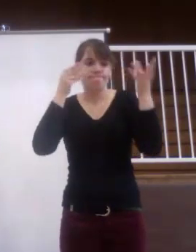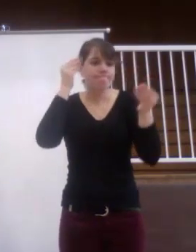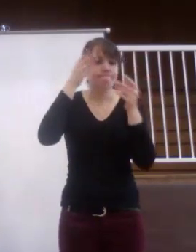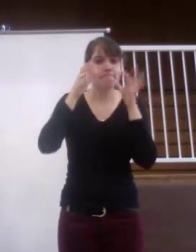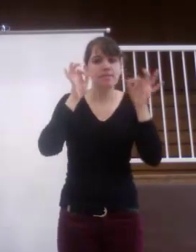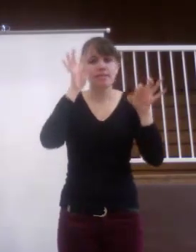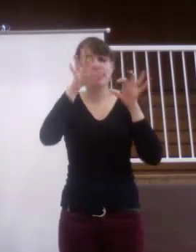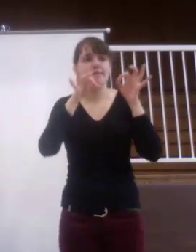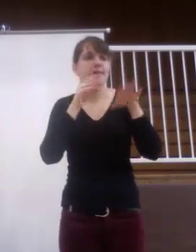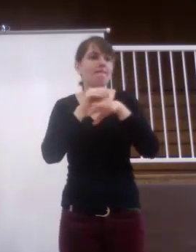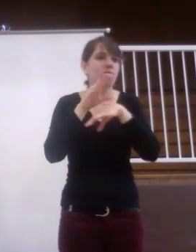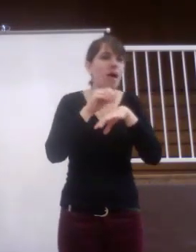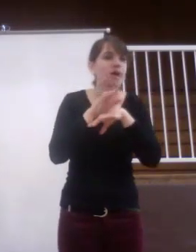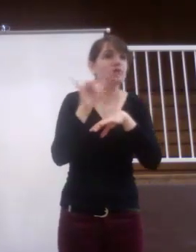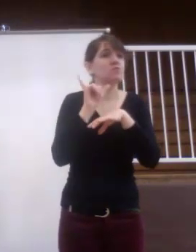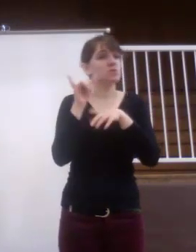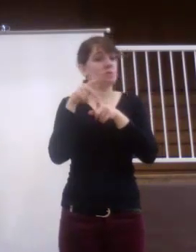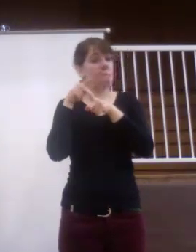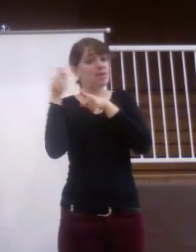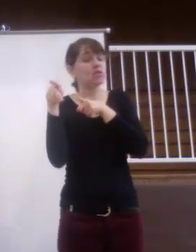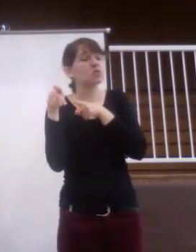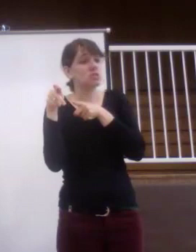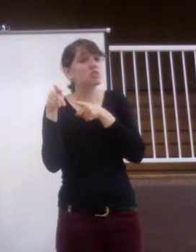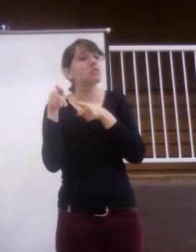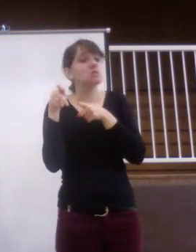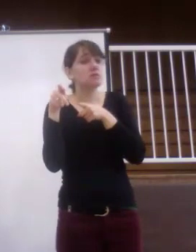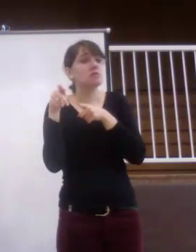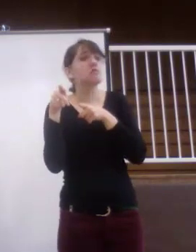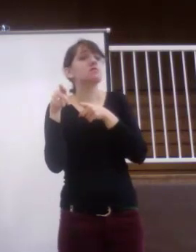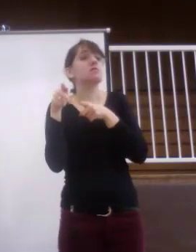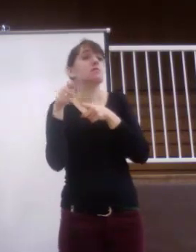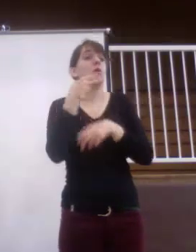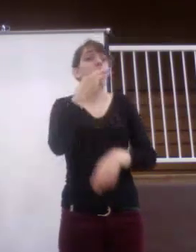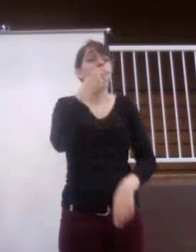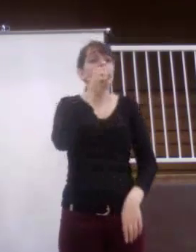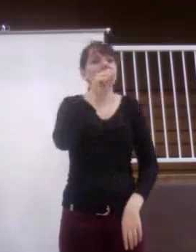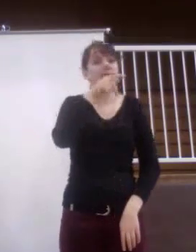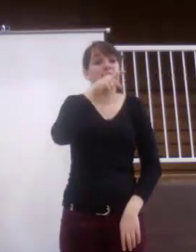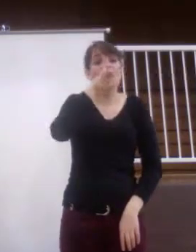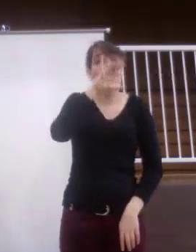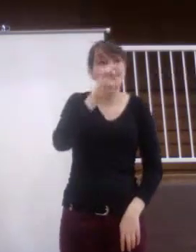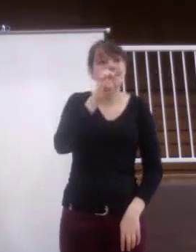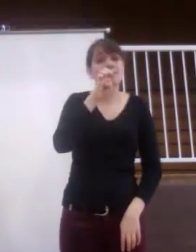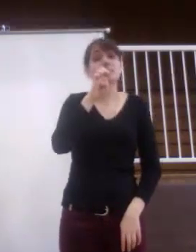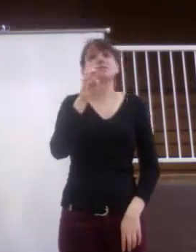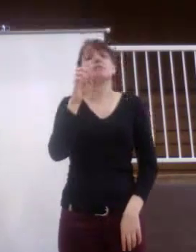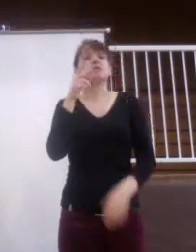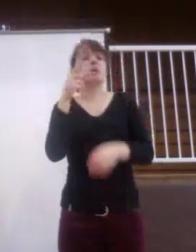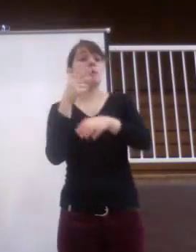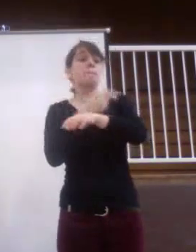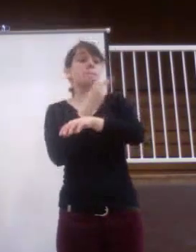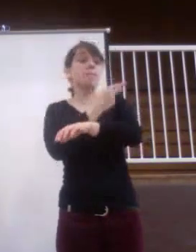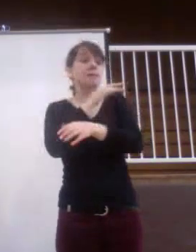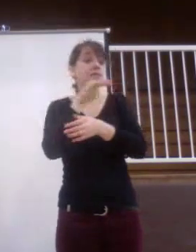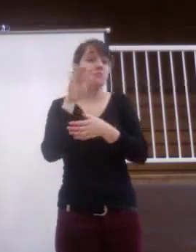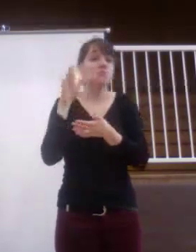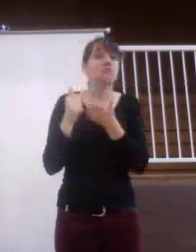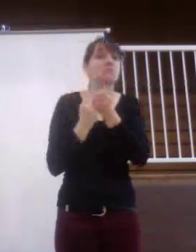including specialty consultation, hospice care, pastoral support,